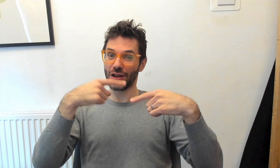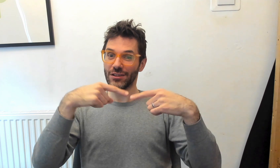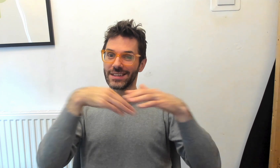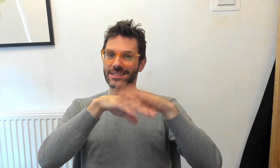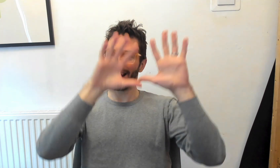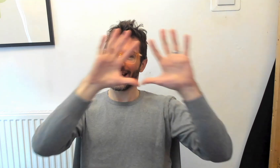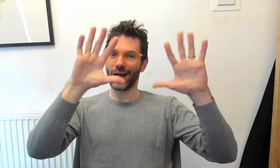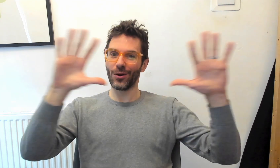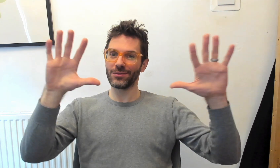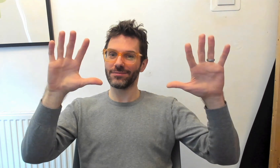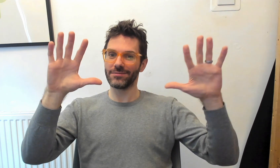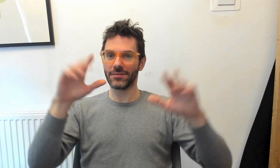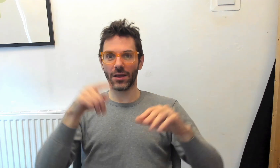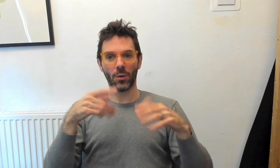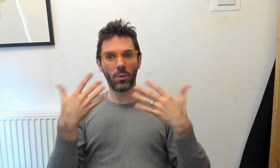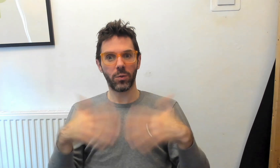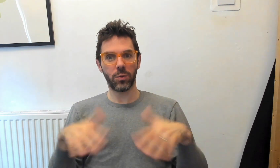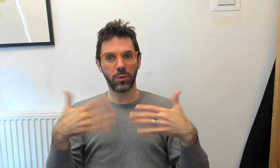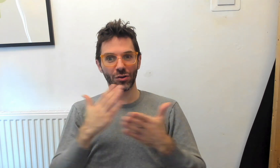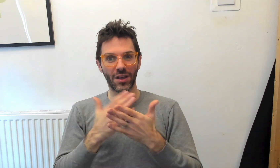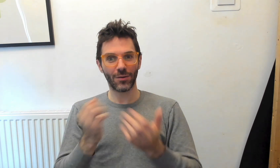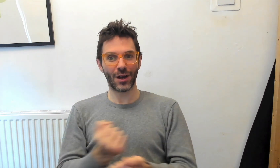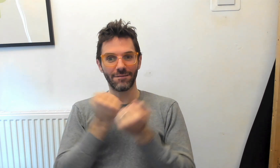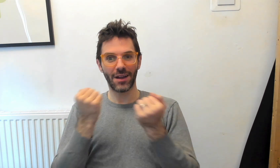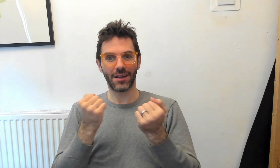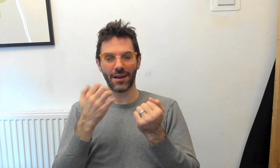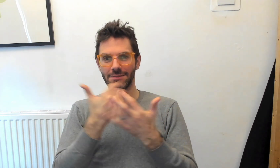runs in the cloud, which is incredibly powerful and has